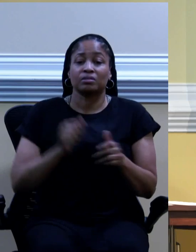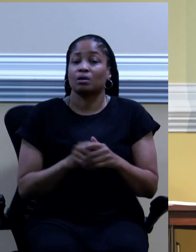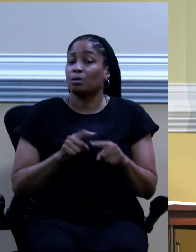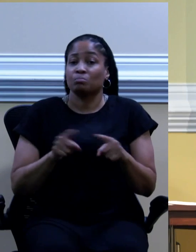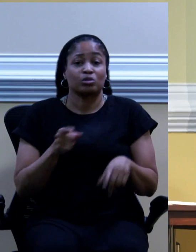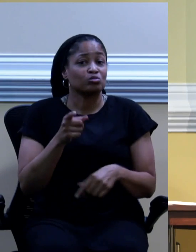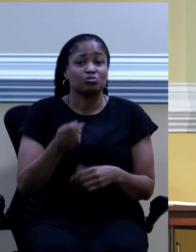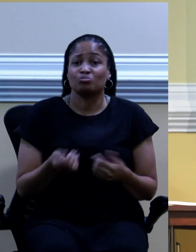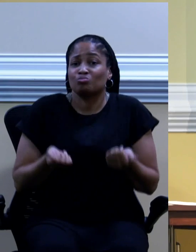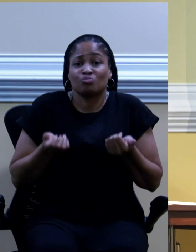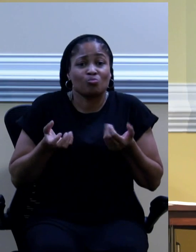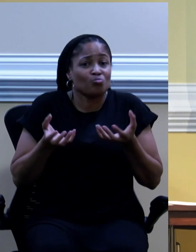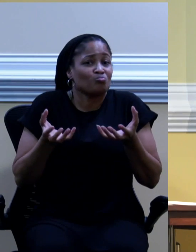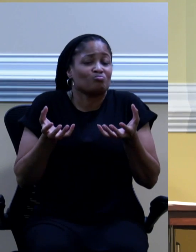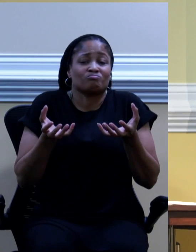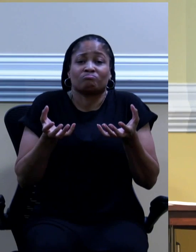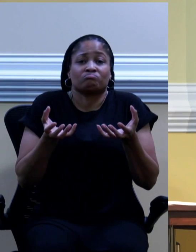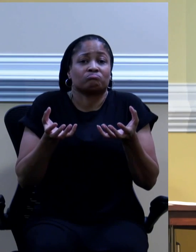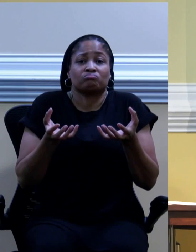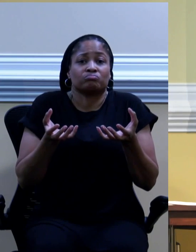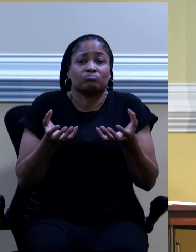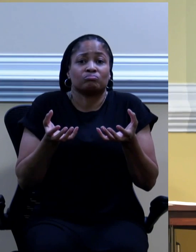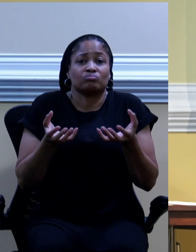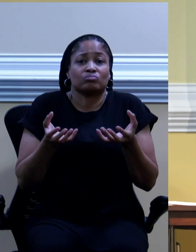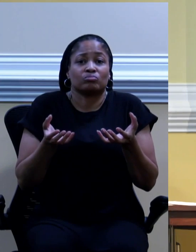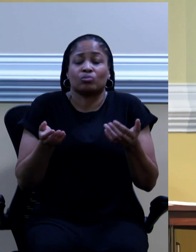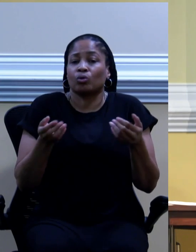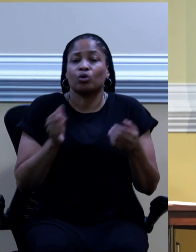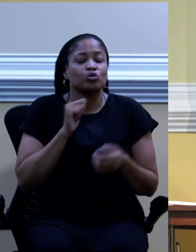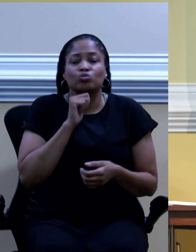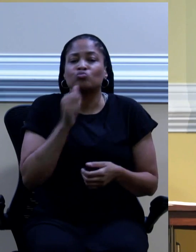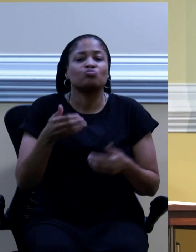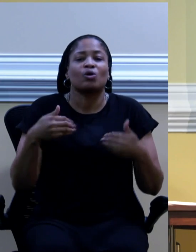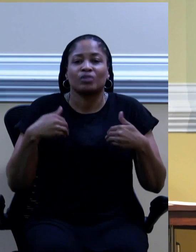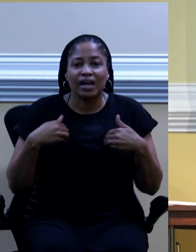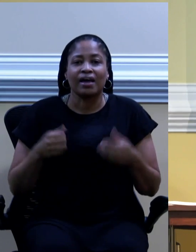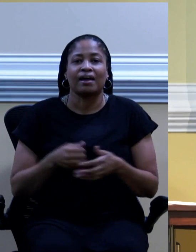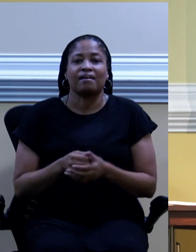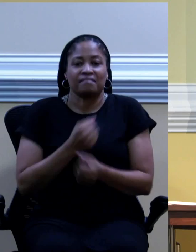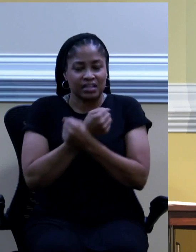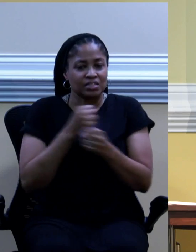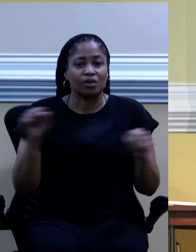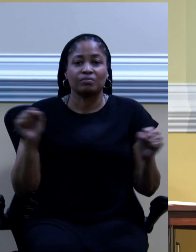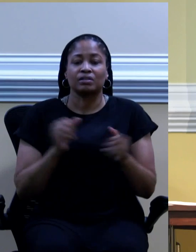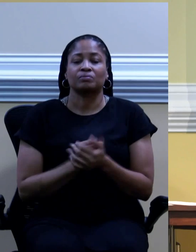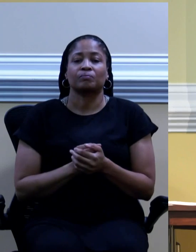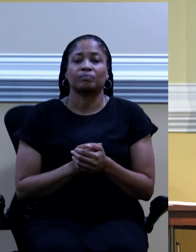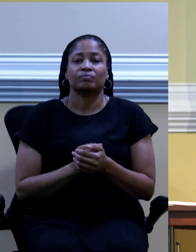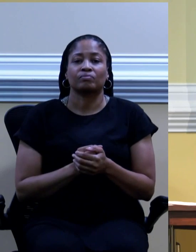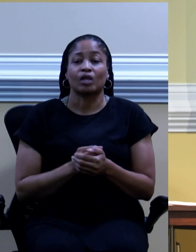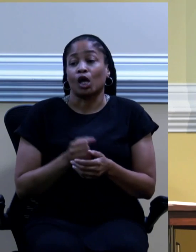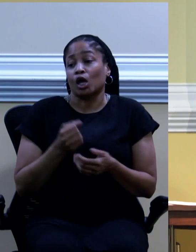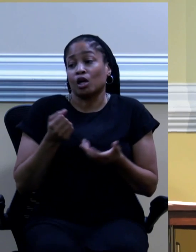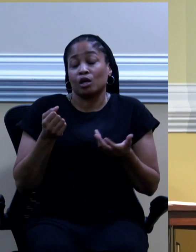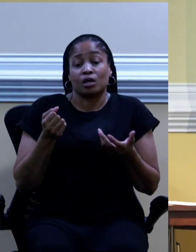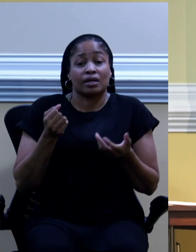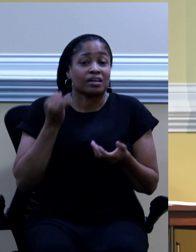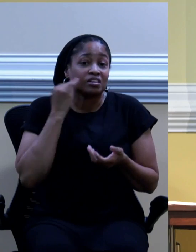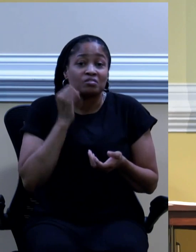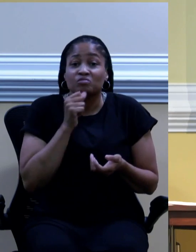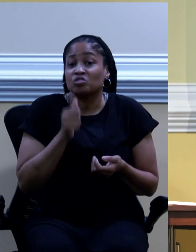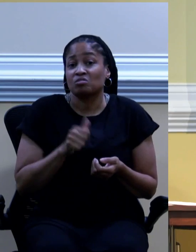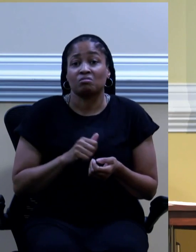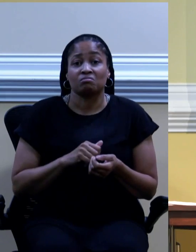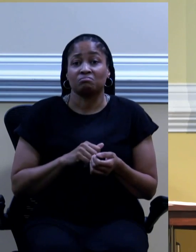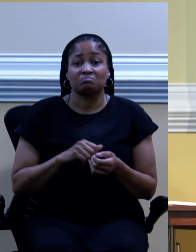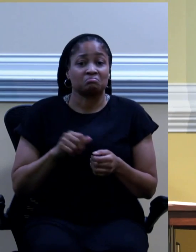salvation without getting baptized. That's why I tell people, you ain't baptized, you can still eat this Passover, because the only restriction